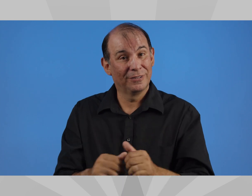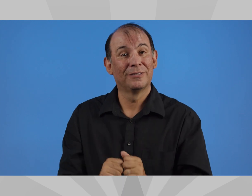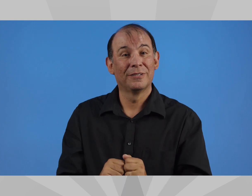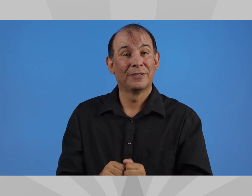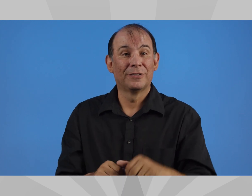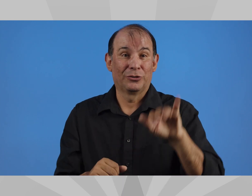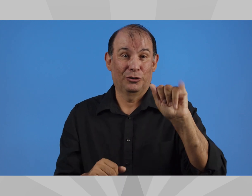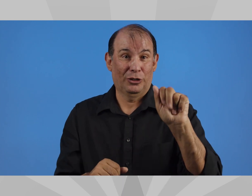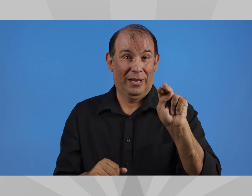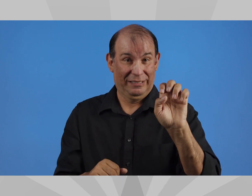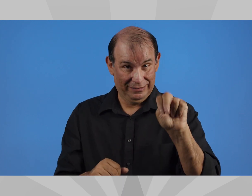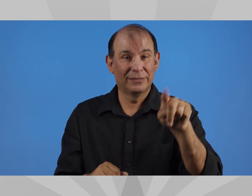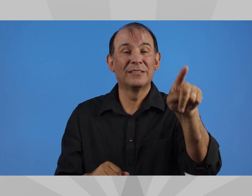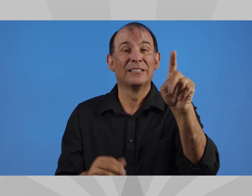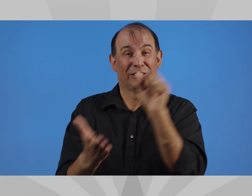Arizonans.